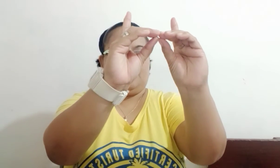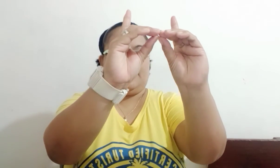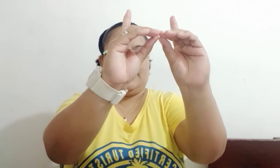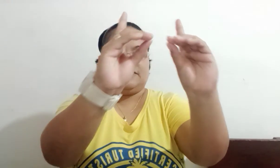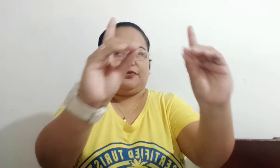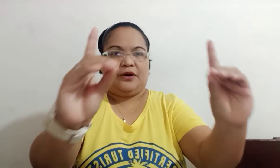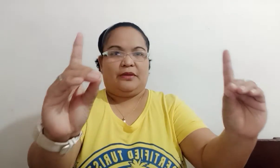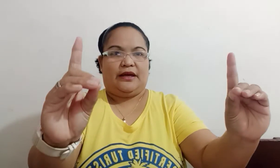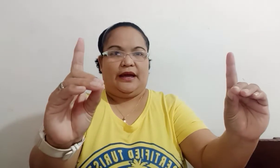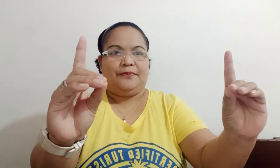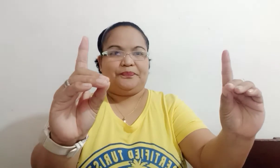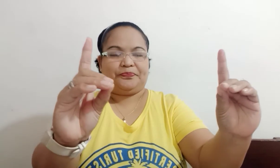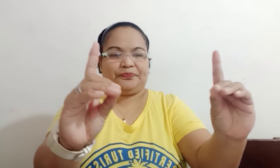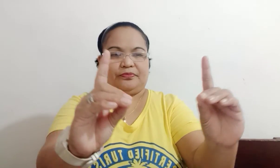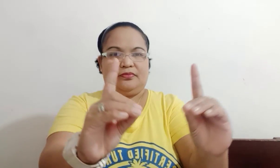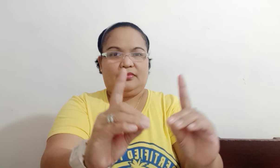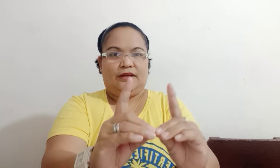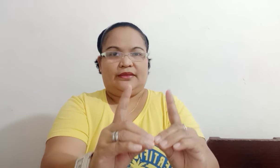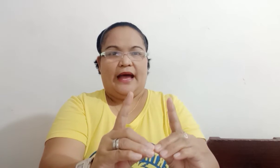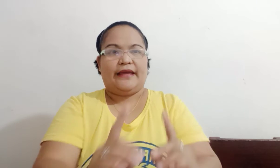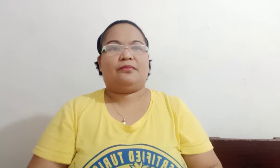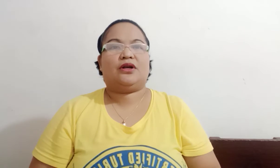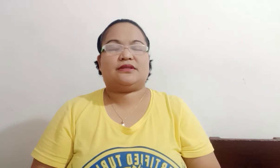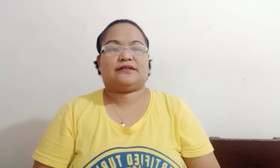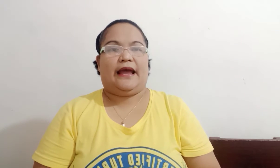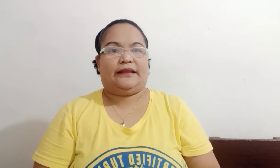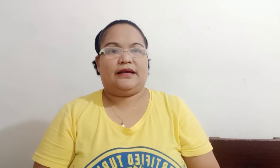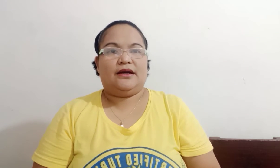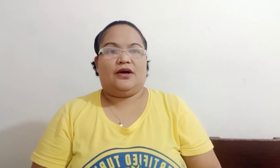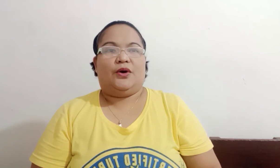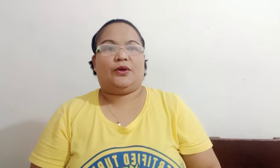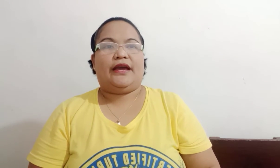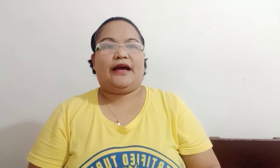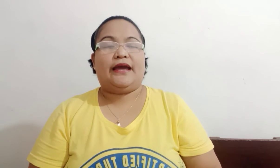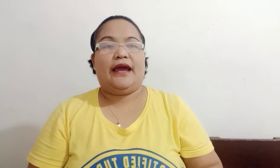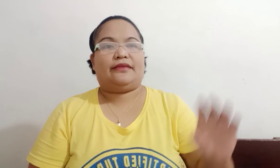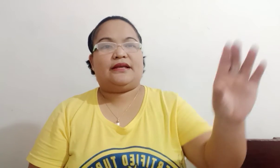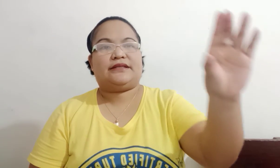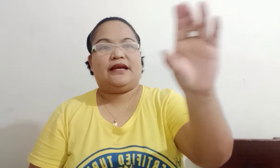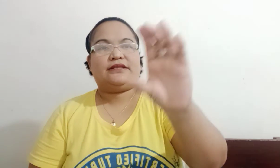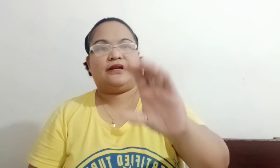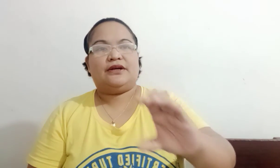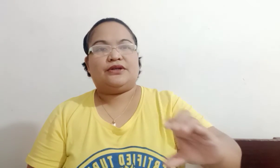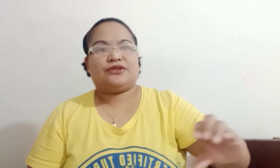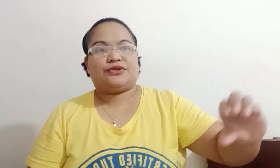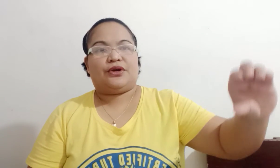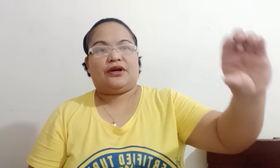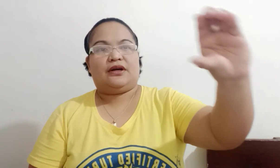both ends, forming a diamond sign. Okay, again, this is circle,